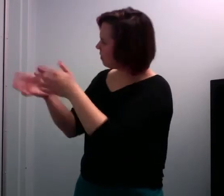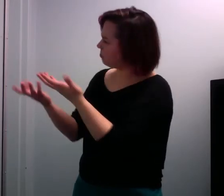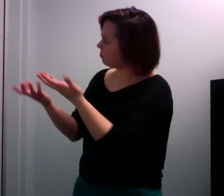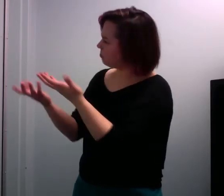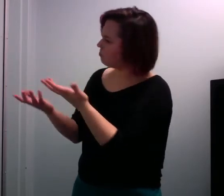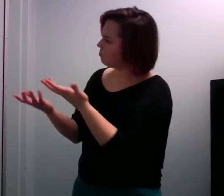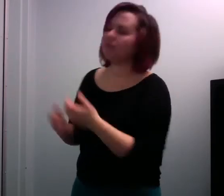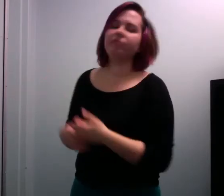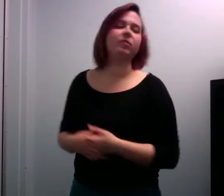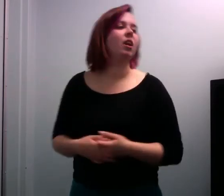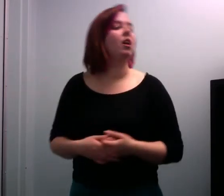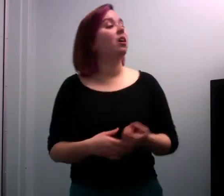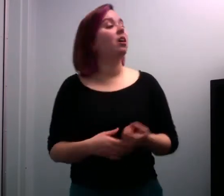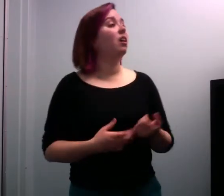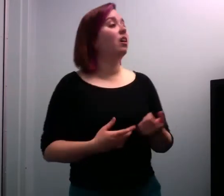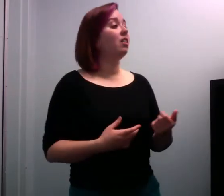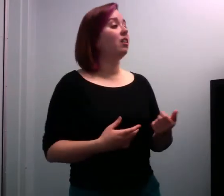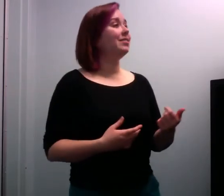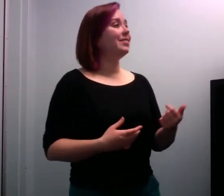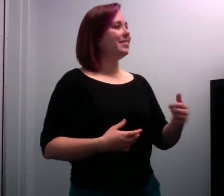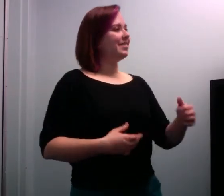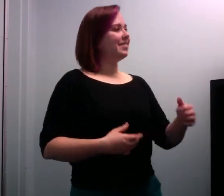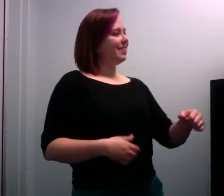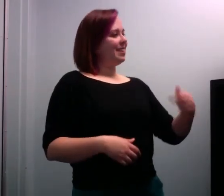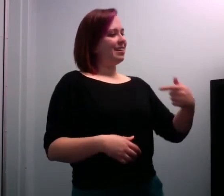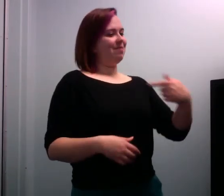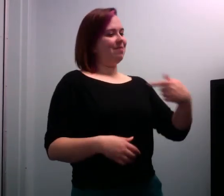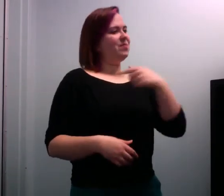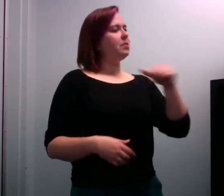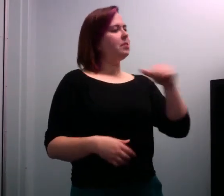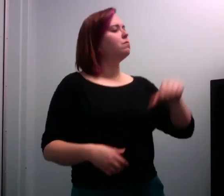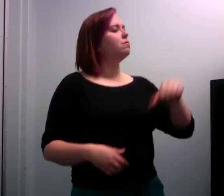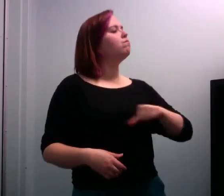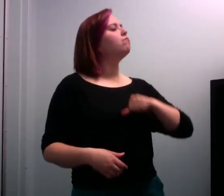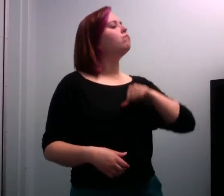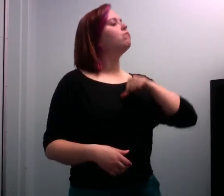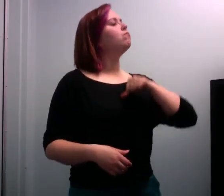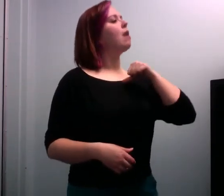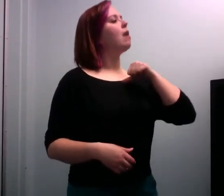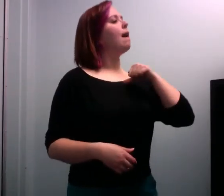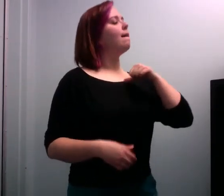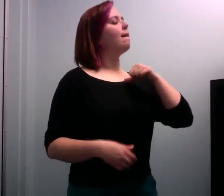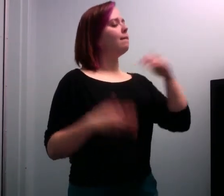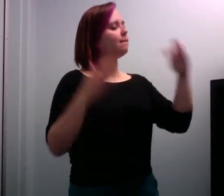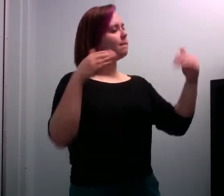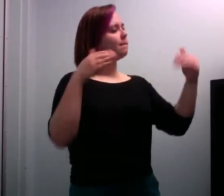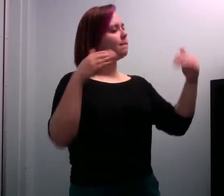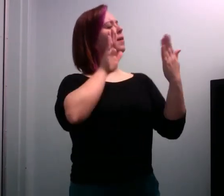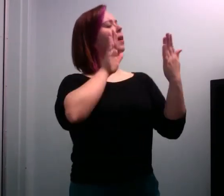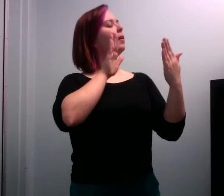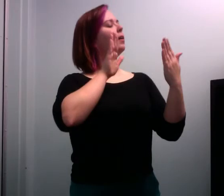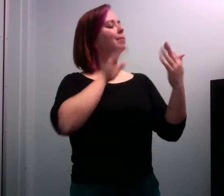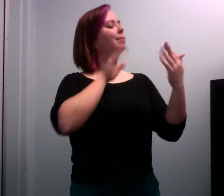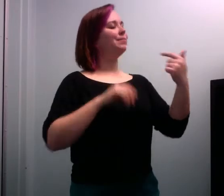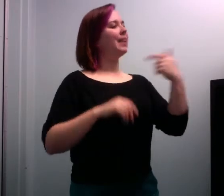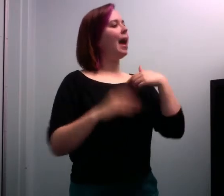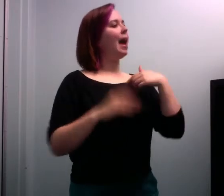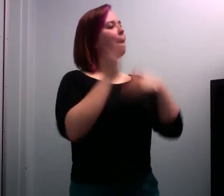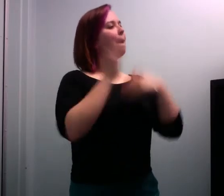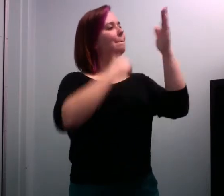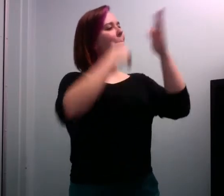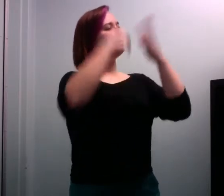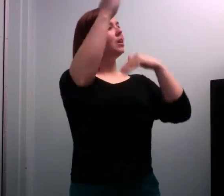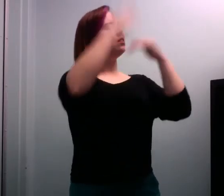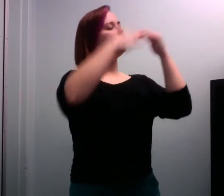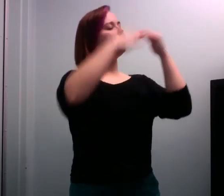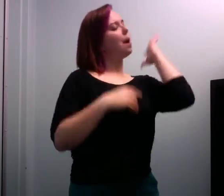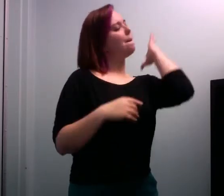and replied with enthusiasm and obvious pride, "I am building a beautiful cathedral."